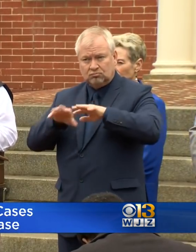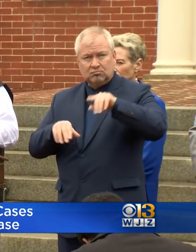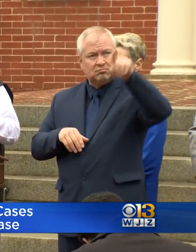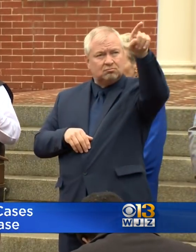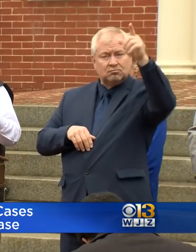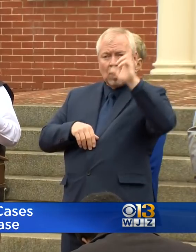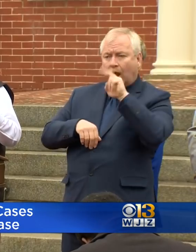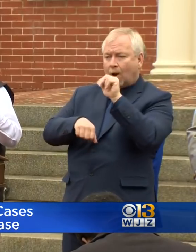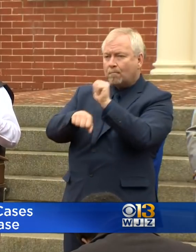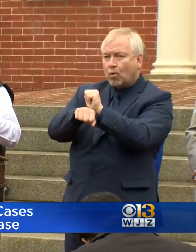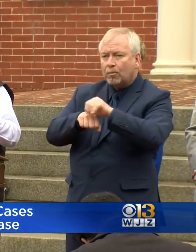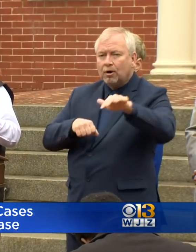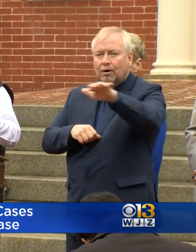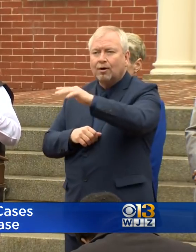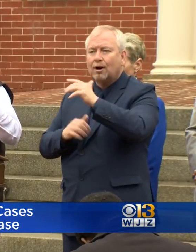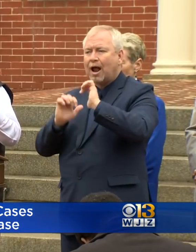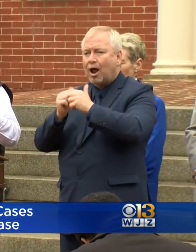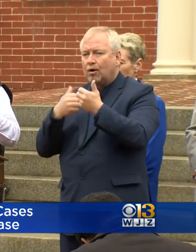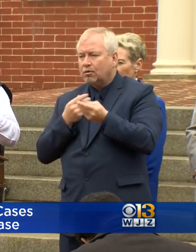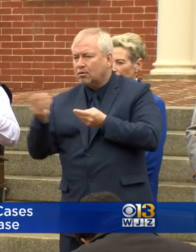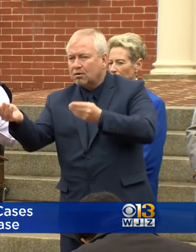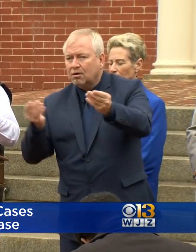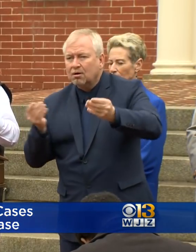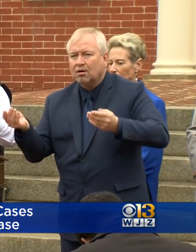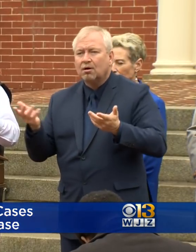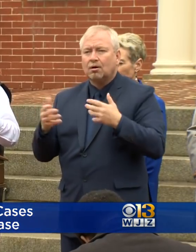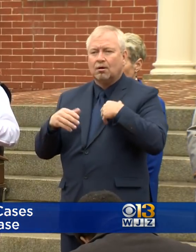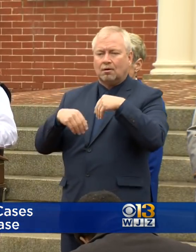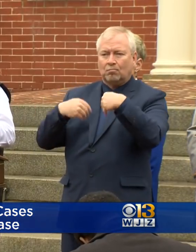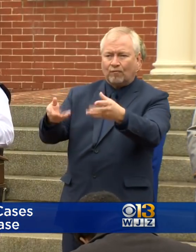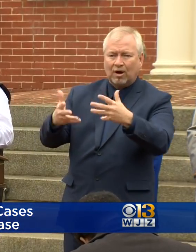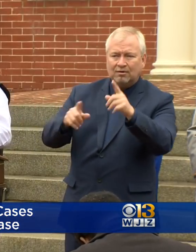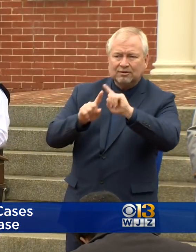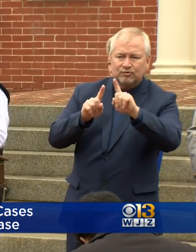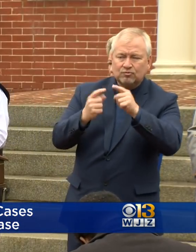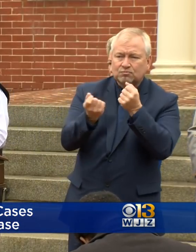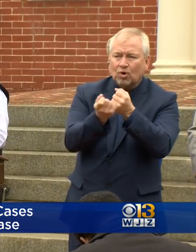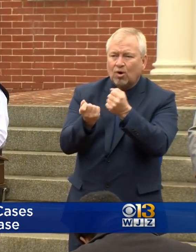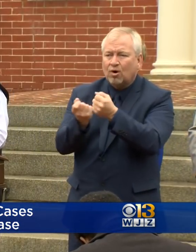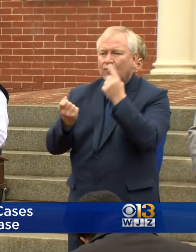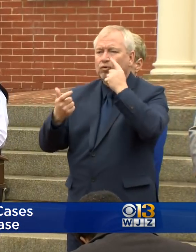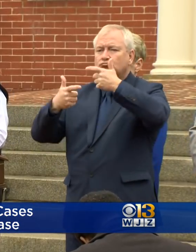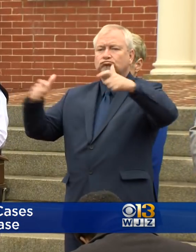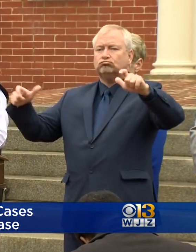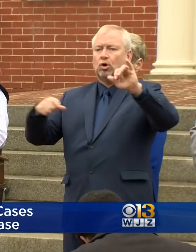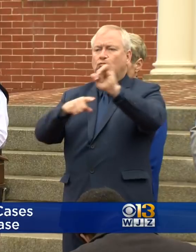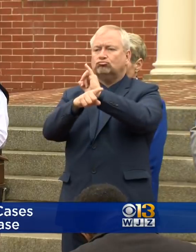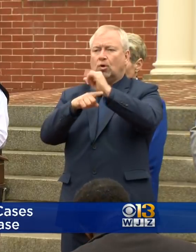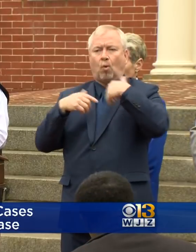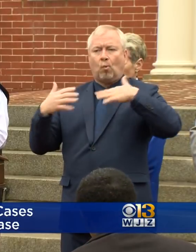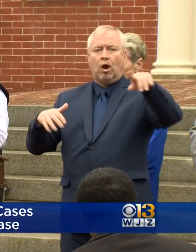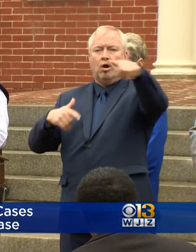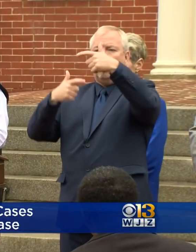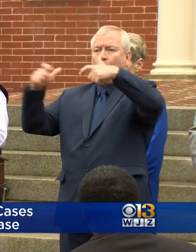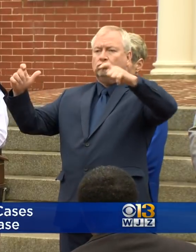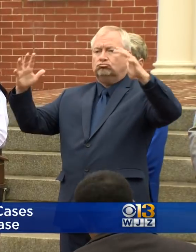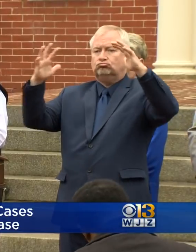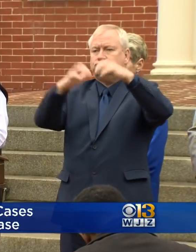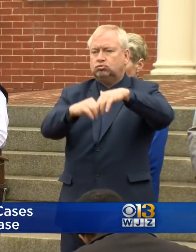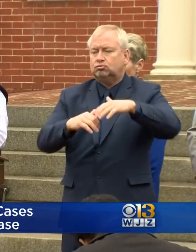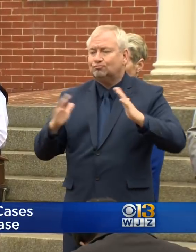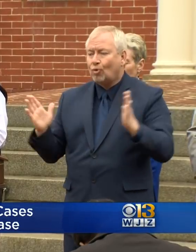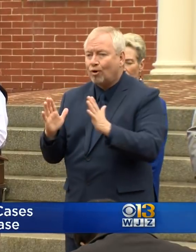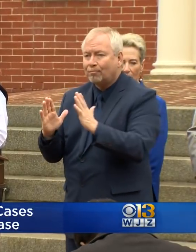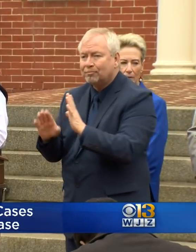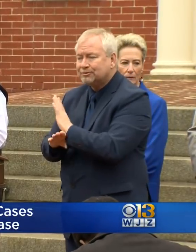out, to provide some backup for some of the large industries that we don't want to collapse is great. But the small businesses and the people